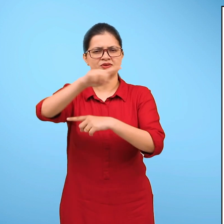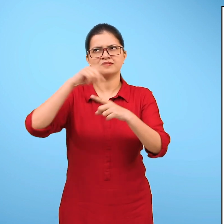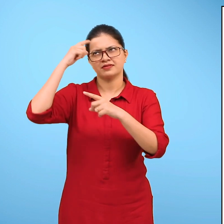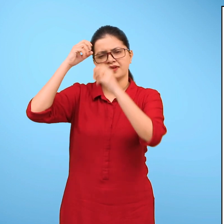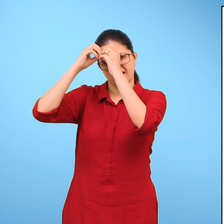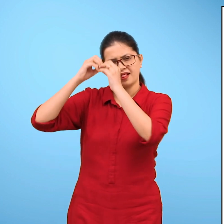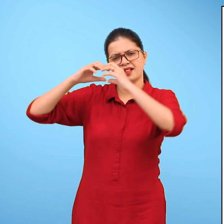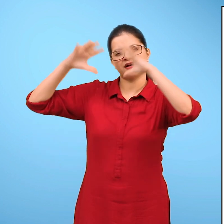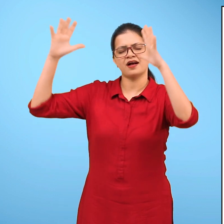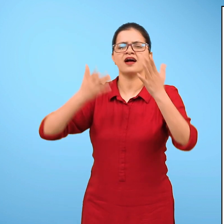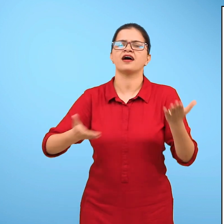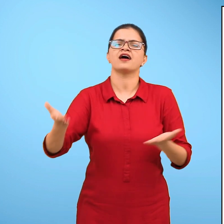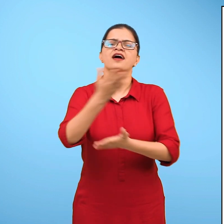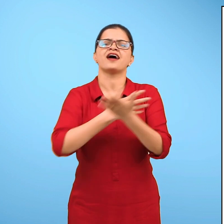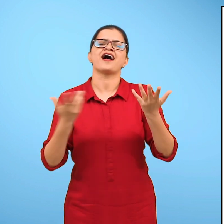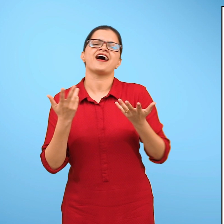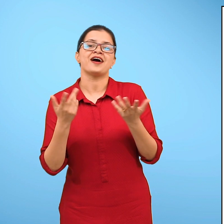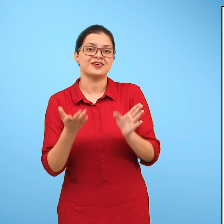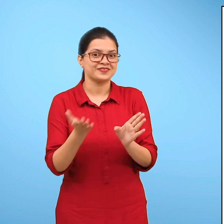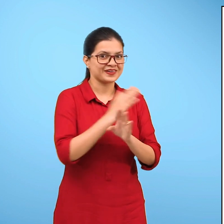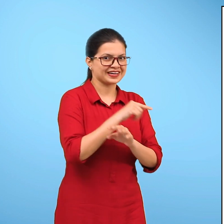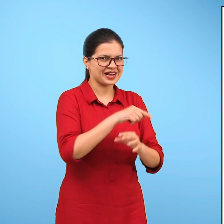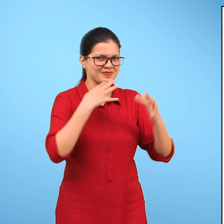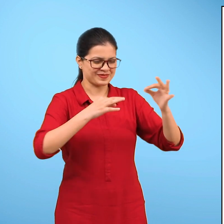Does the paper cylinder also rotate?